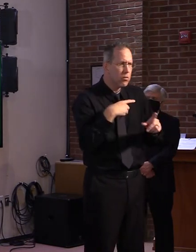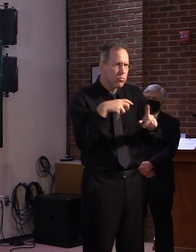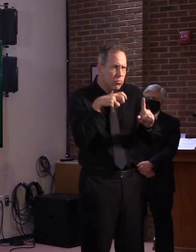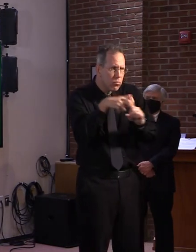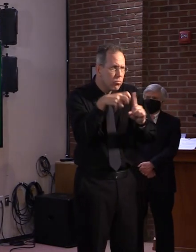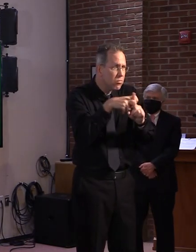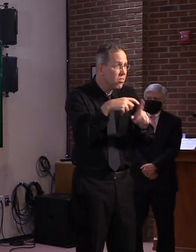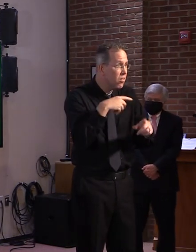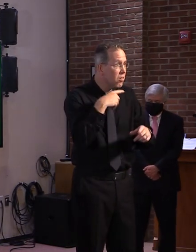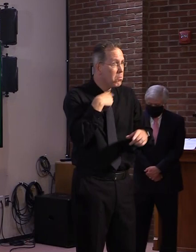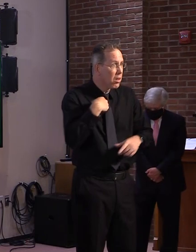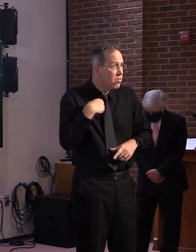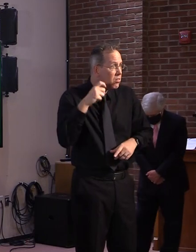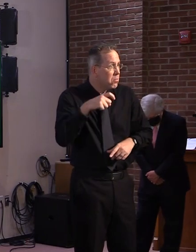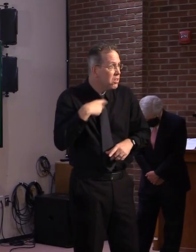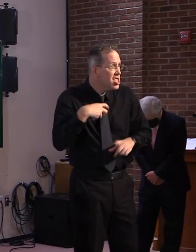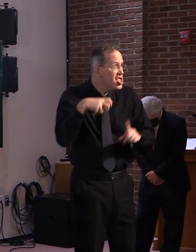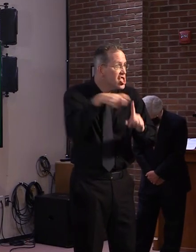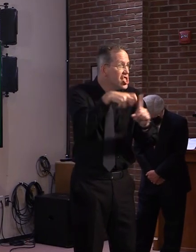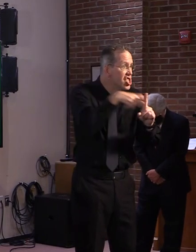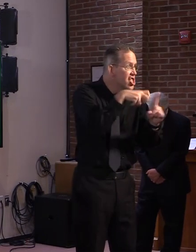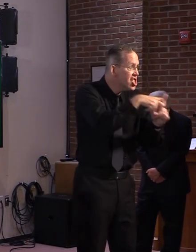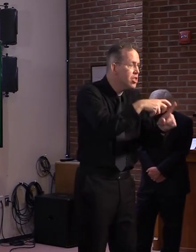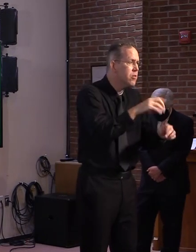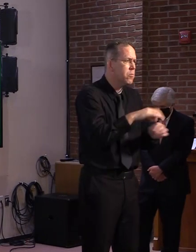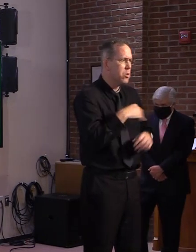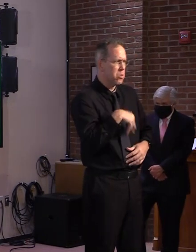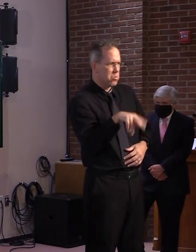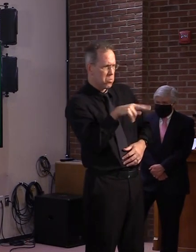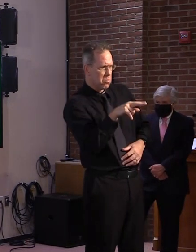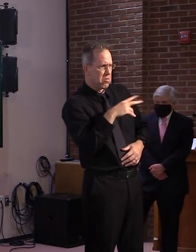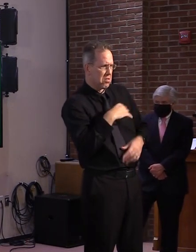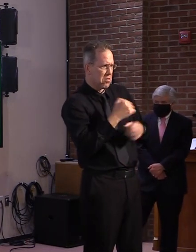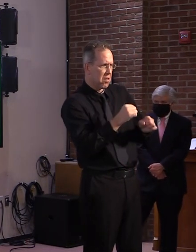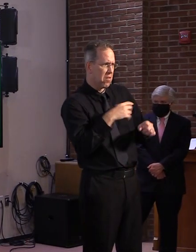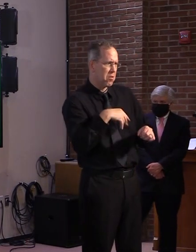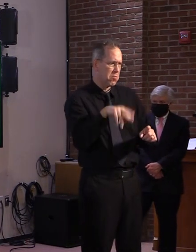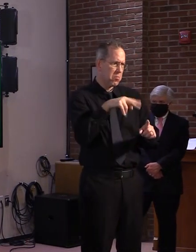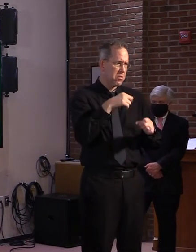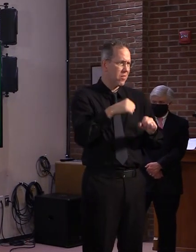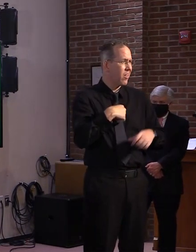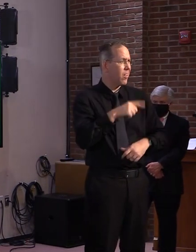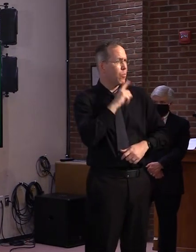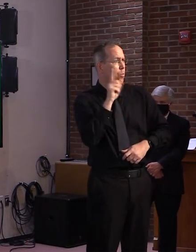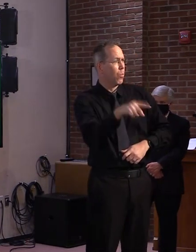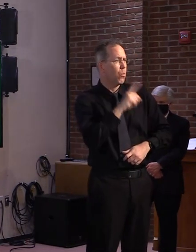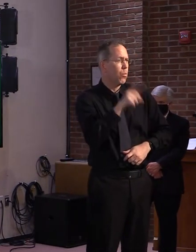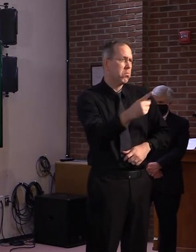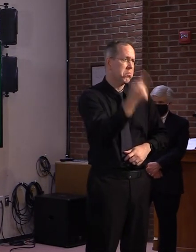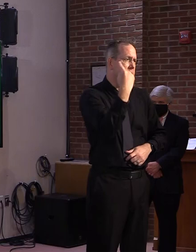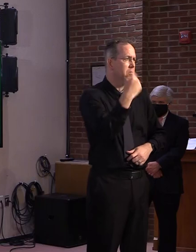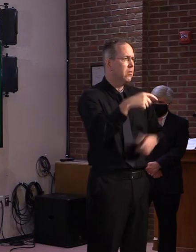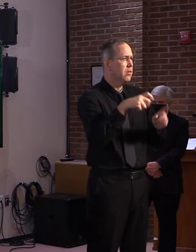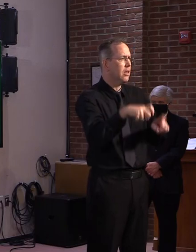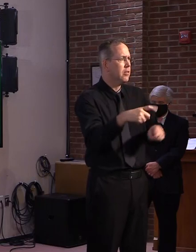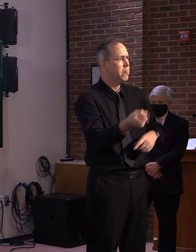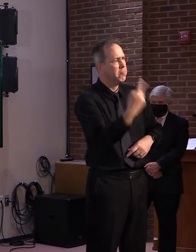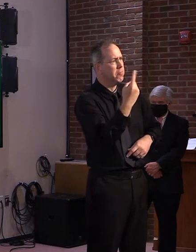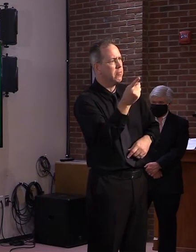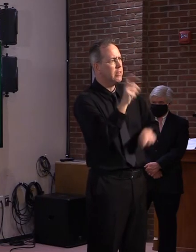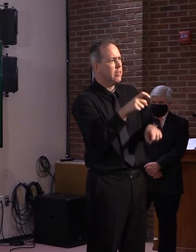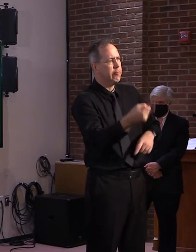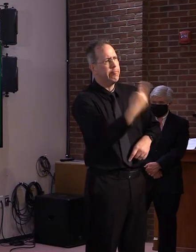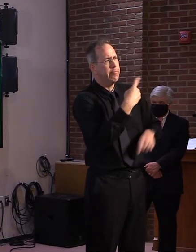just to see the extent of this outbreak, which we think we've kind of begun to understand at this point in time.